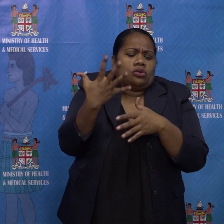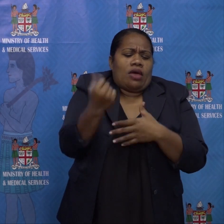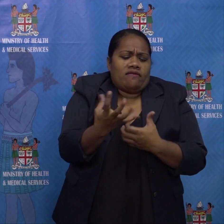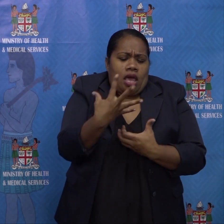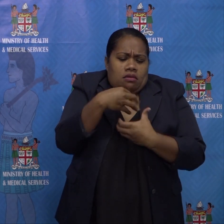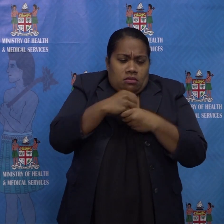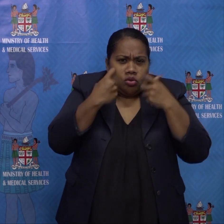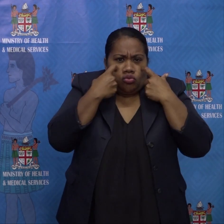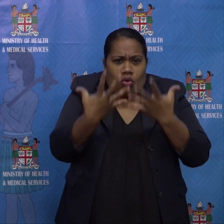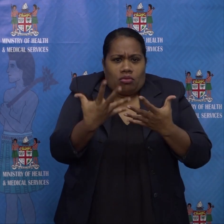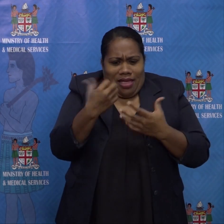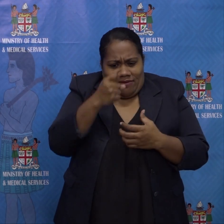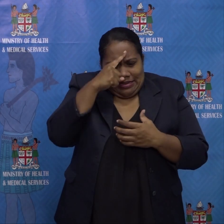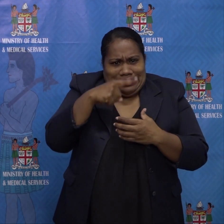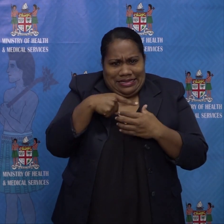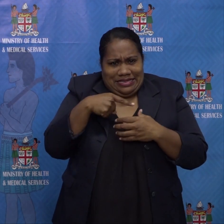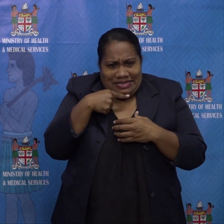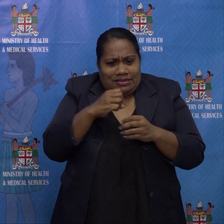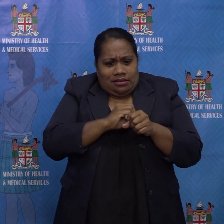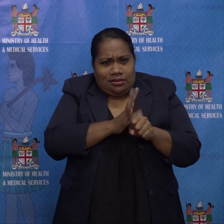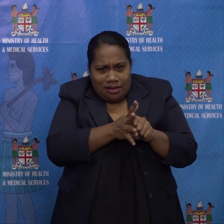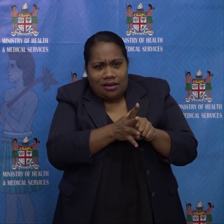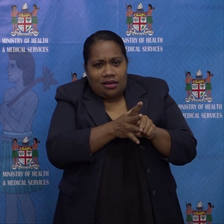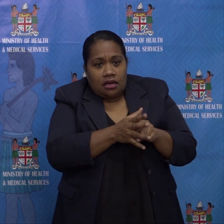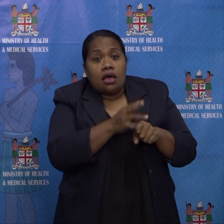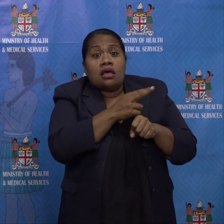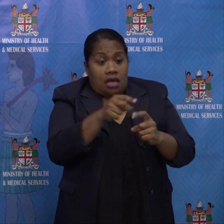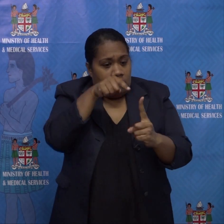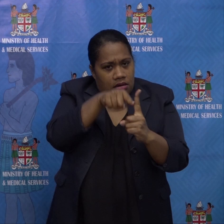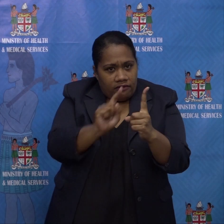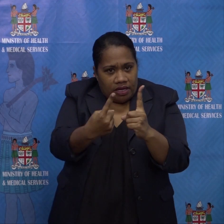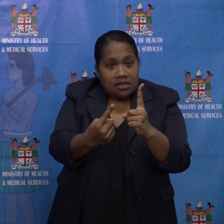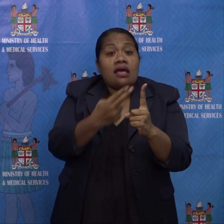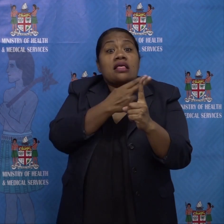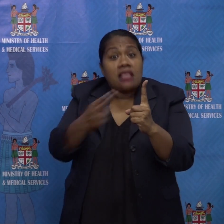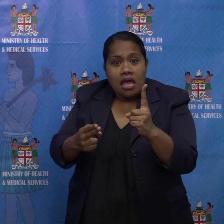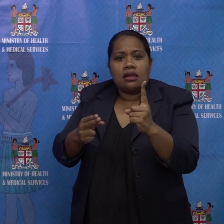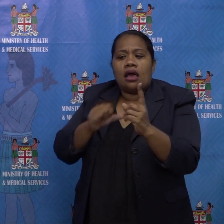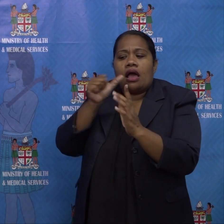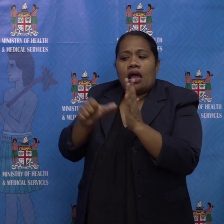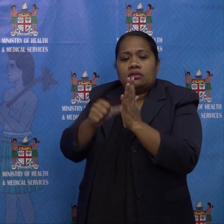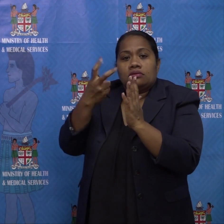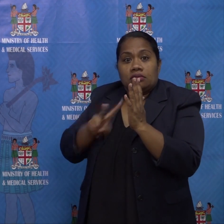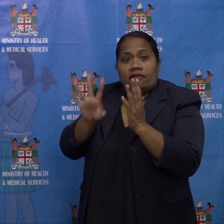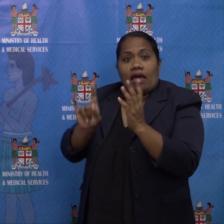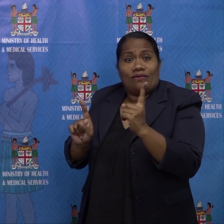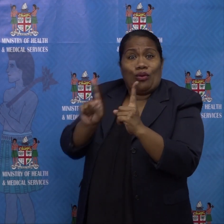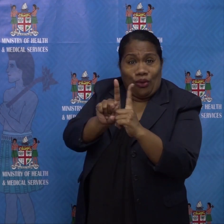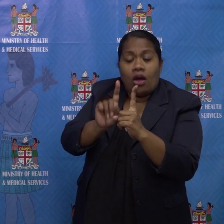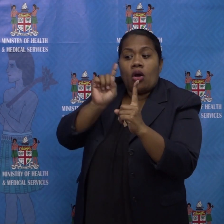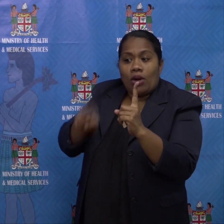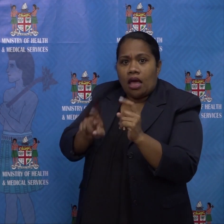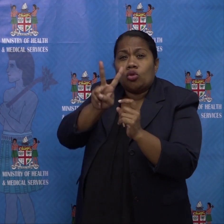So this patient developed symptoms first, and then the 25-year-old doctor had contact with the patient.